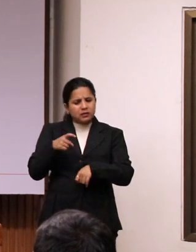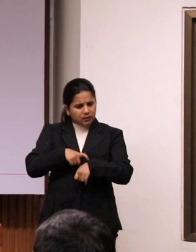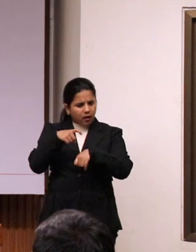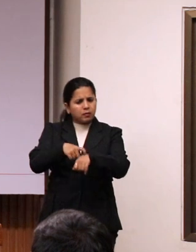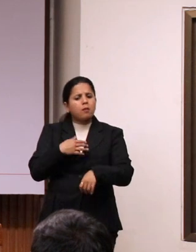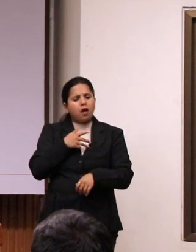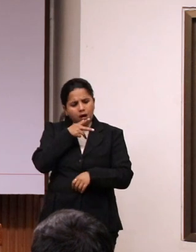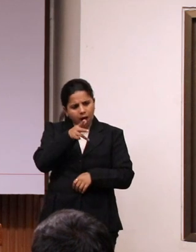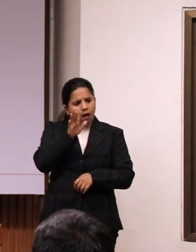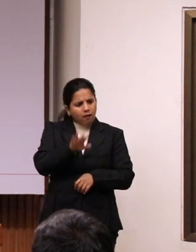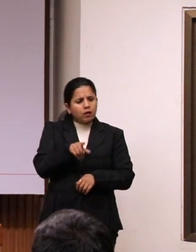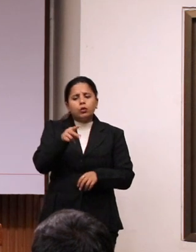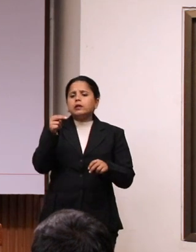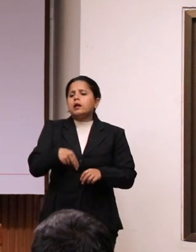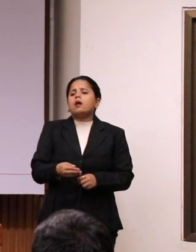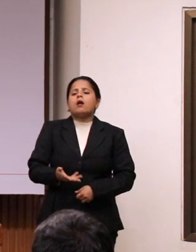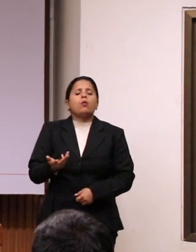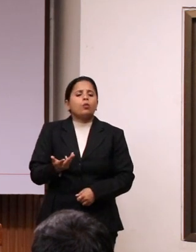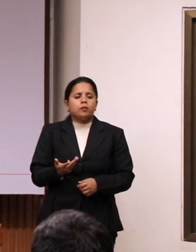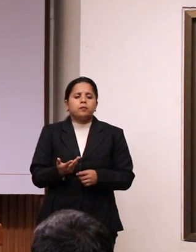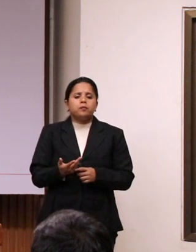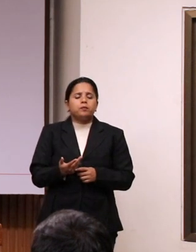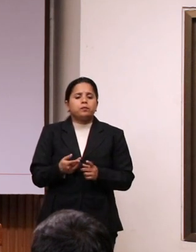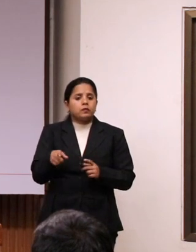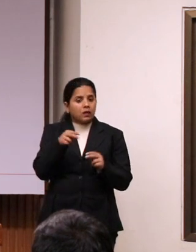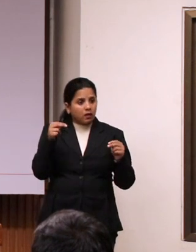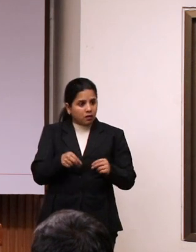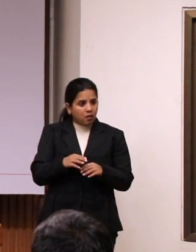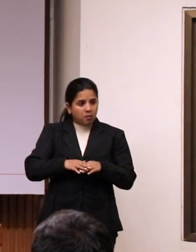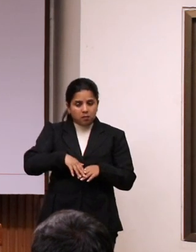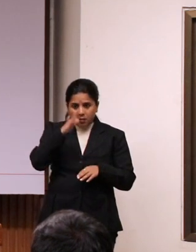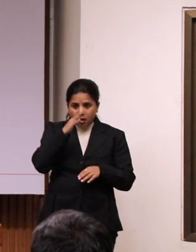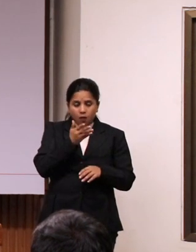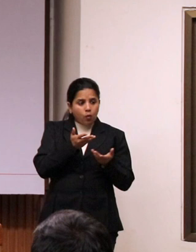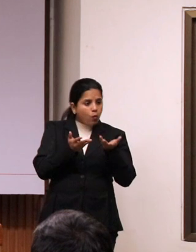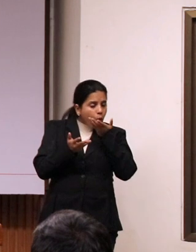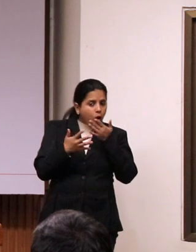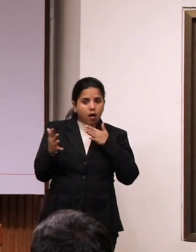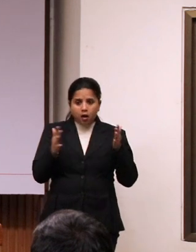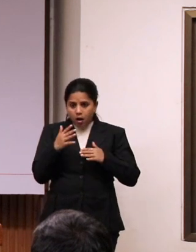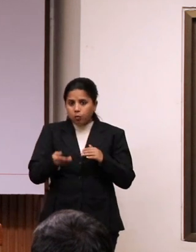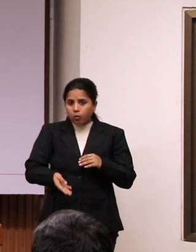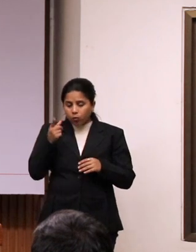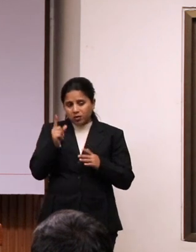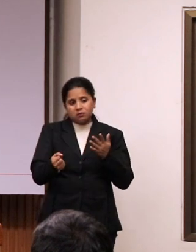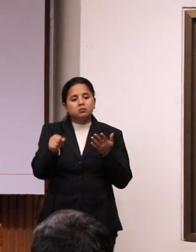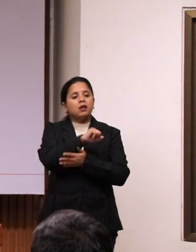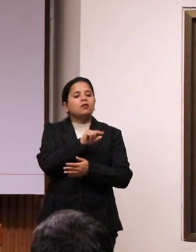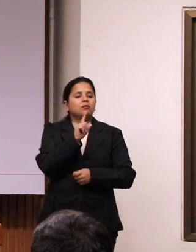telling how much you need, and that need is above air and water. We need to